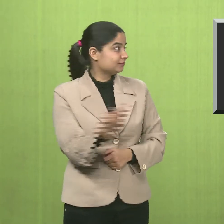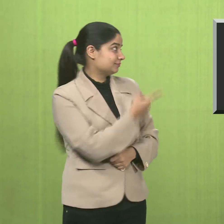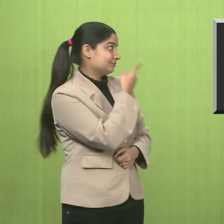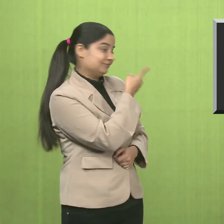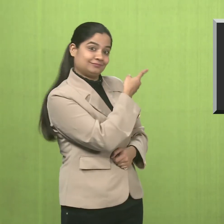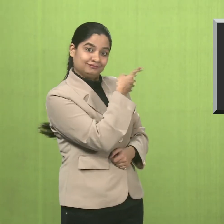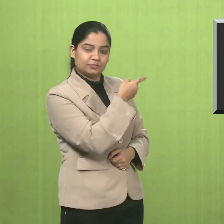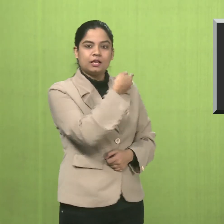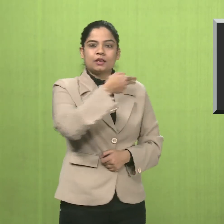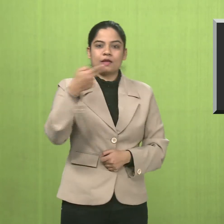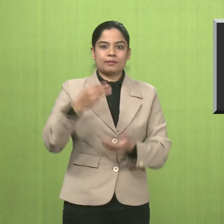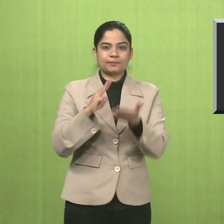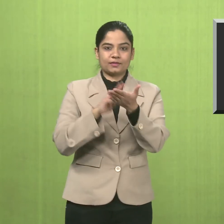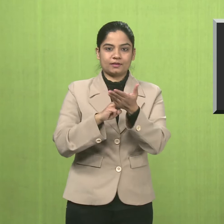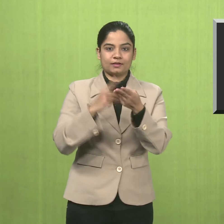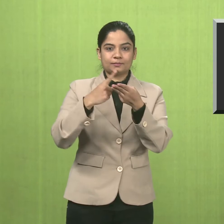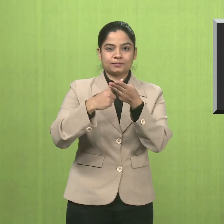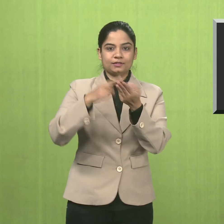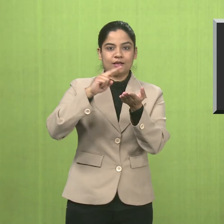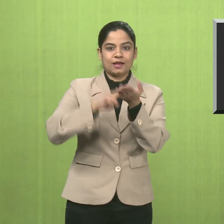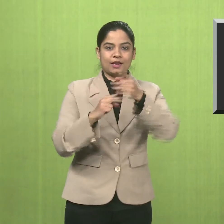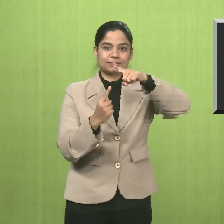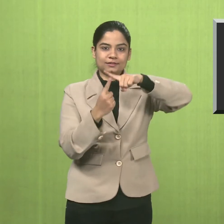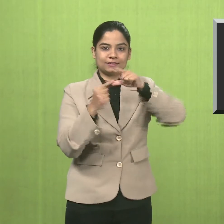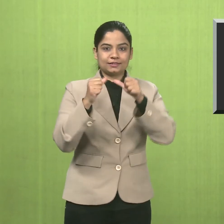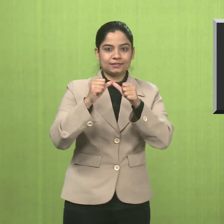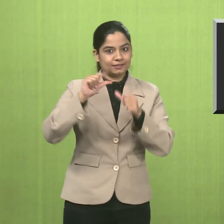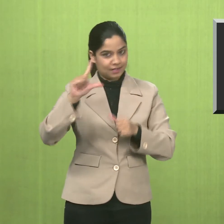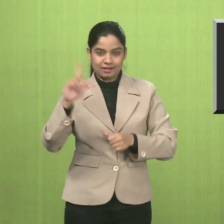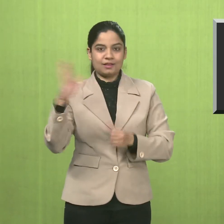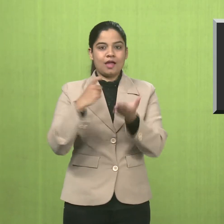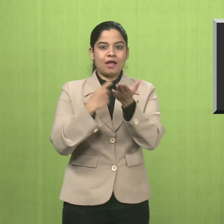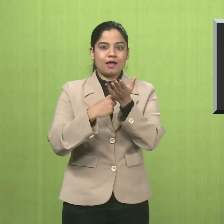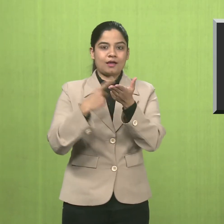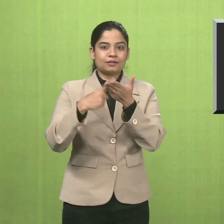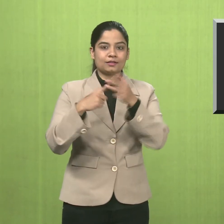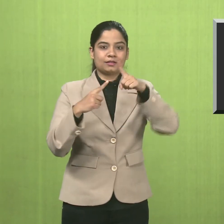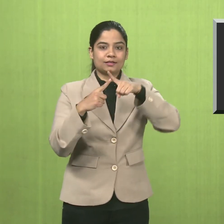you can see, that's the full form for MR, and I am spelling it out for you.